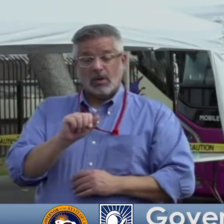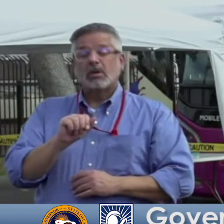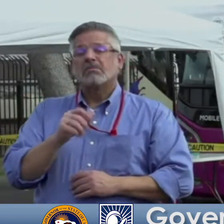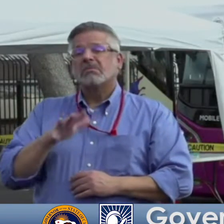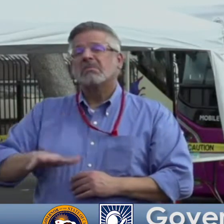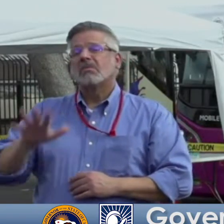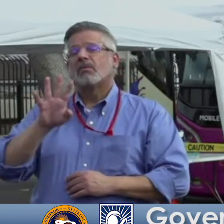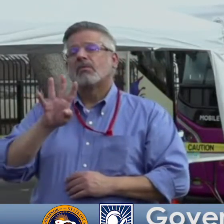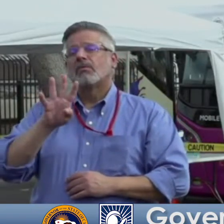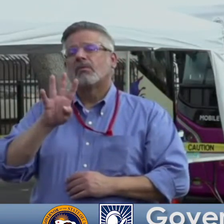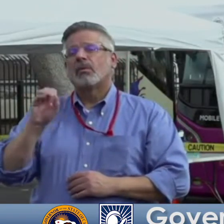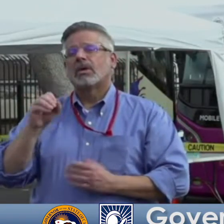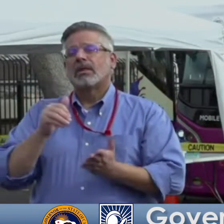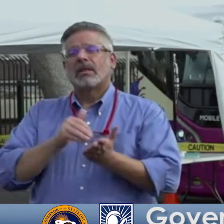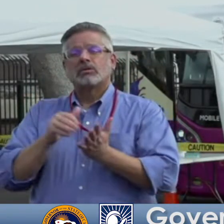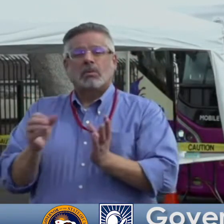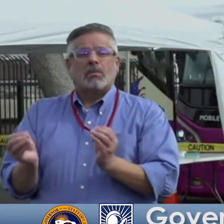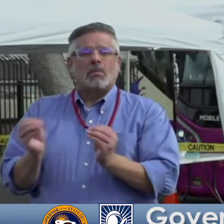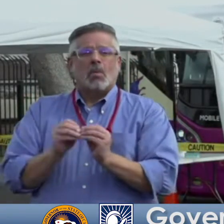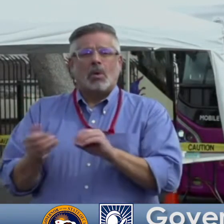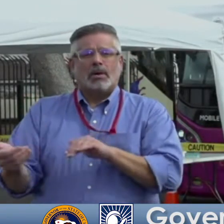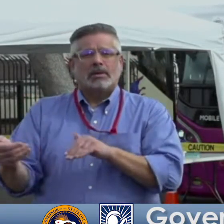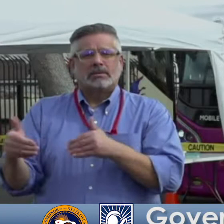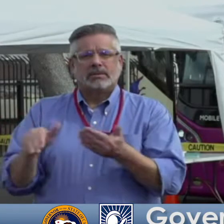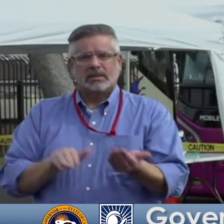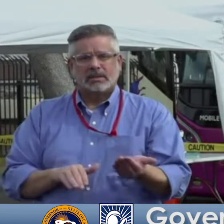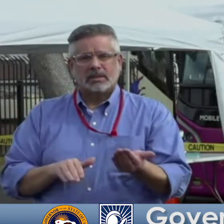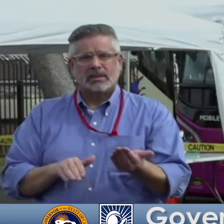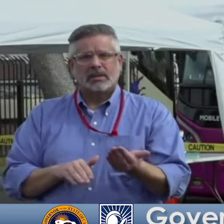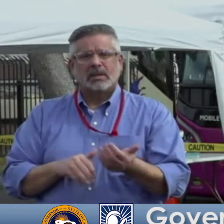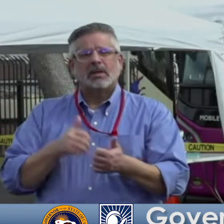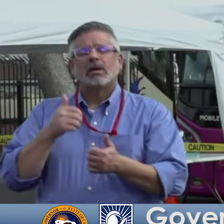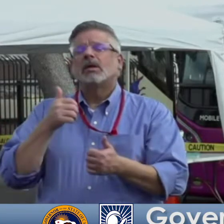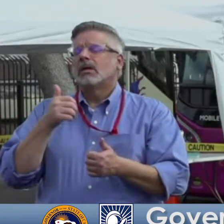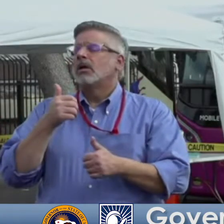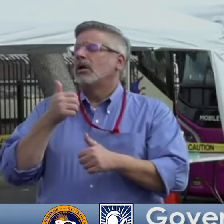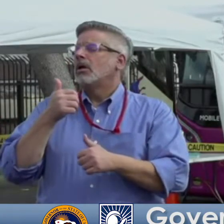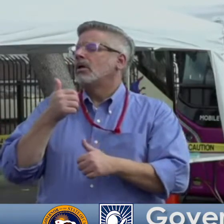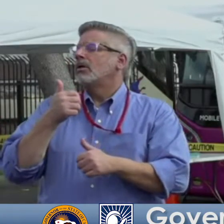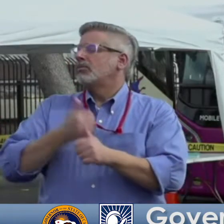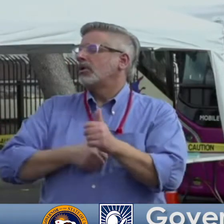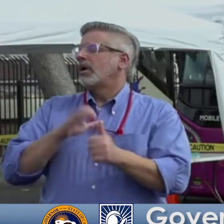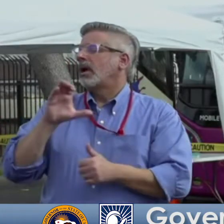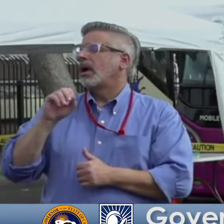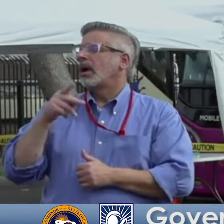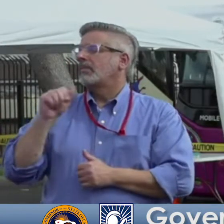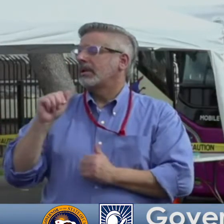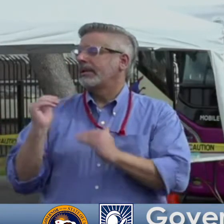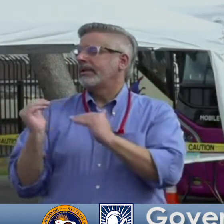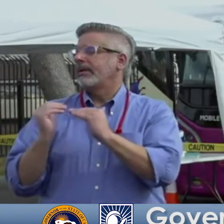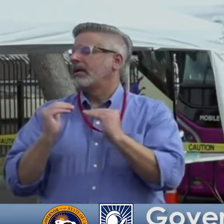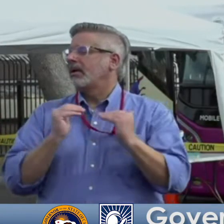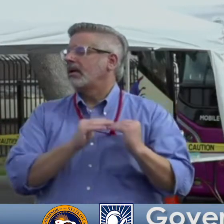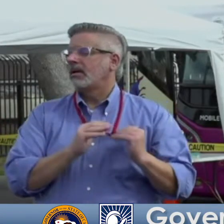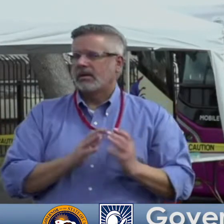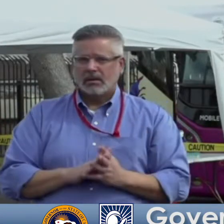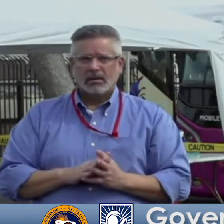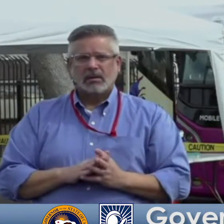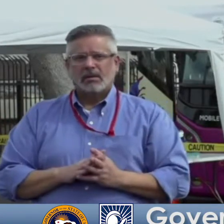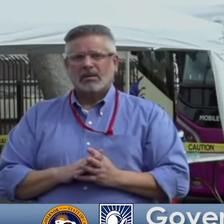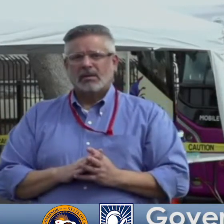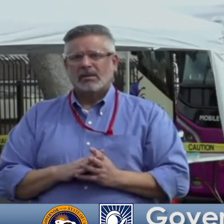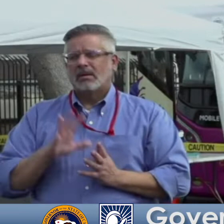roughly 40,000 more deaths if per capita death rate was equivalent here in California. We actually